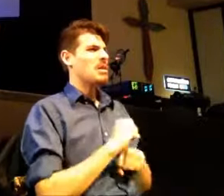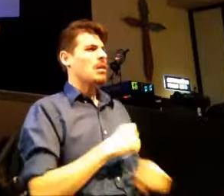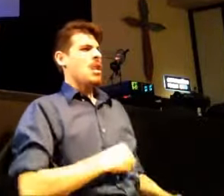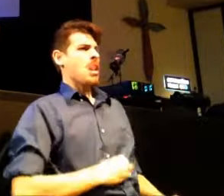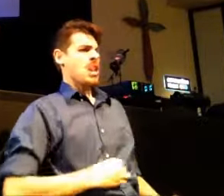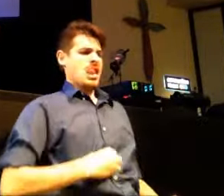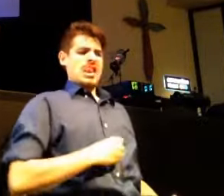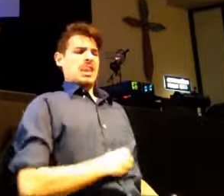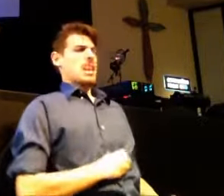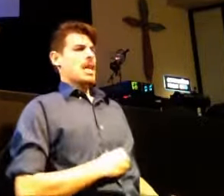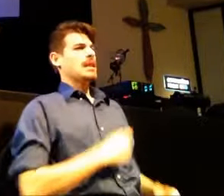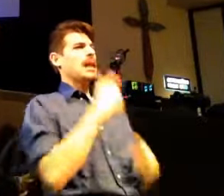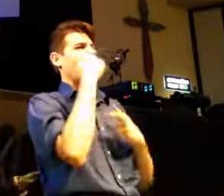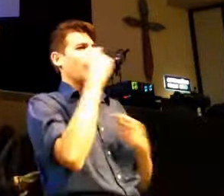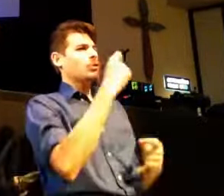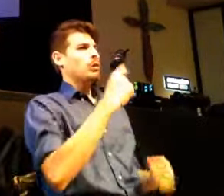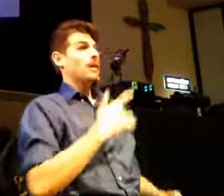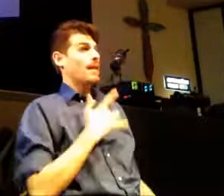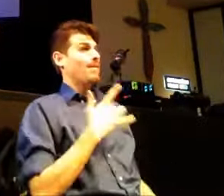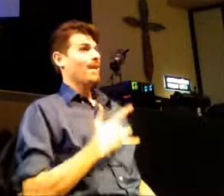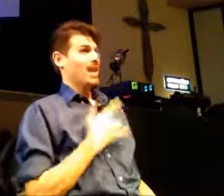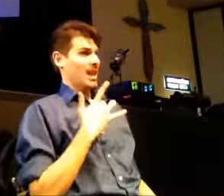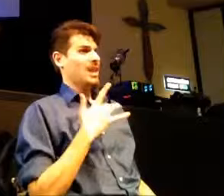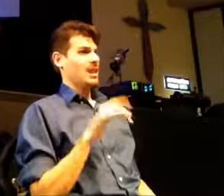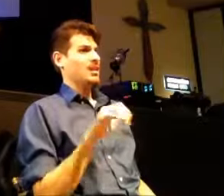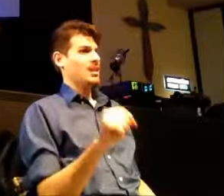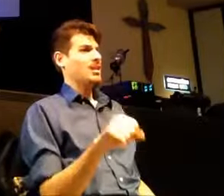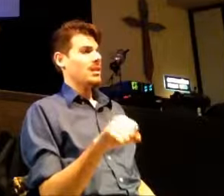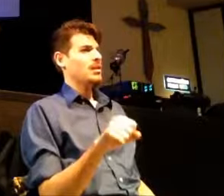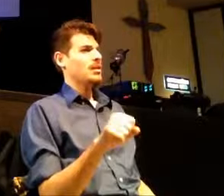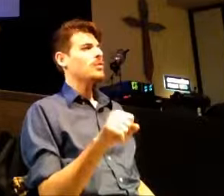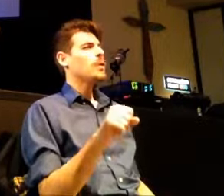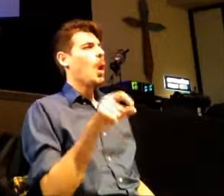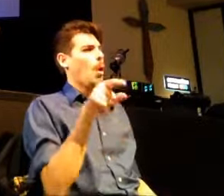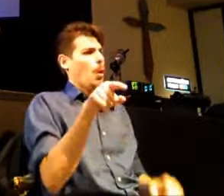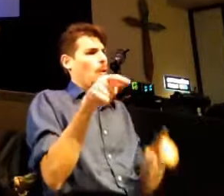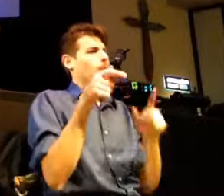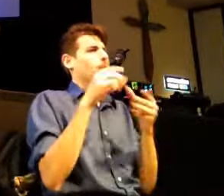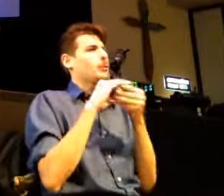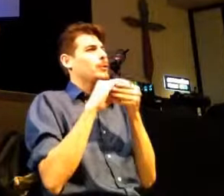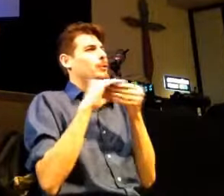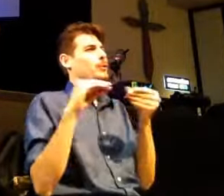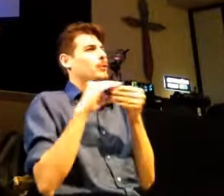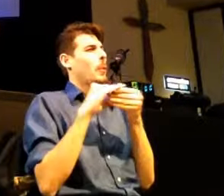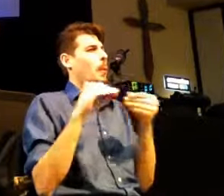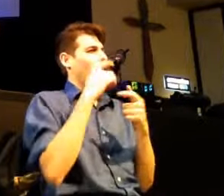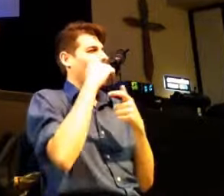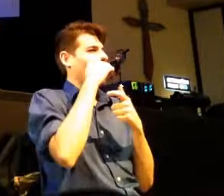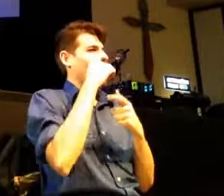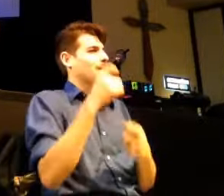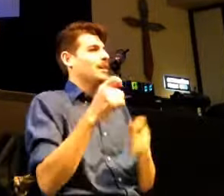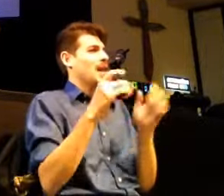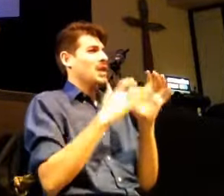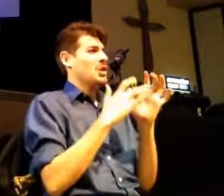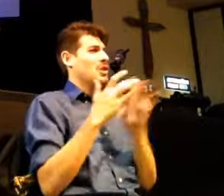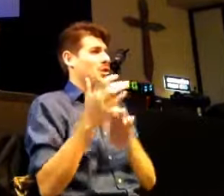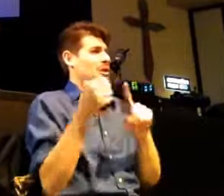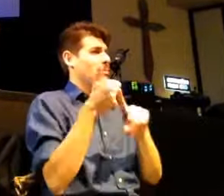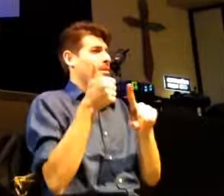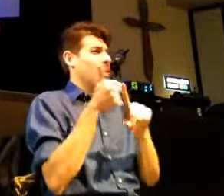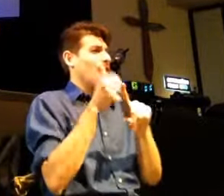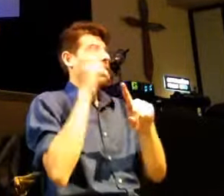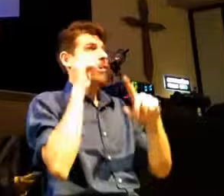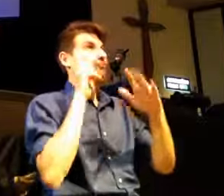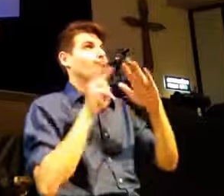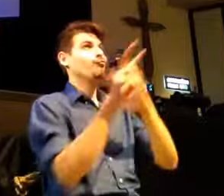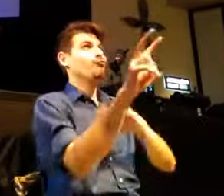find interesting in the story is that Jesus had to have known that this storm was coming up. And